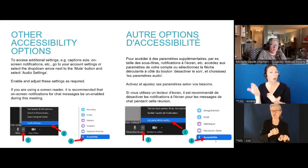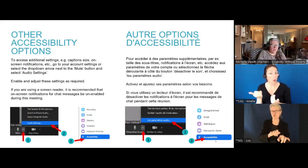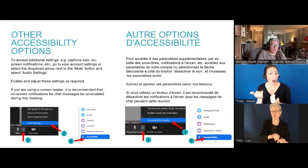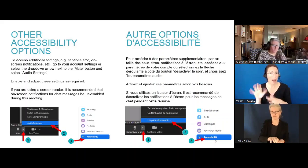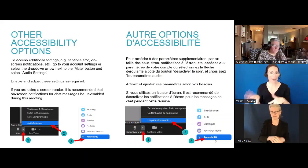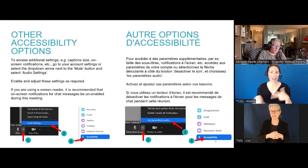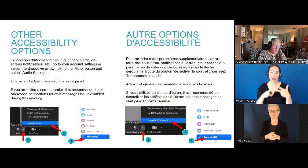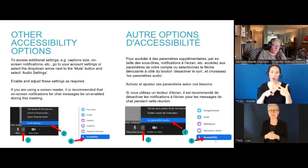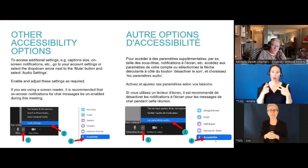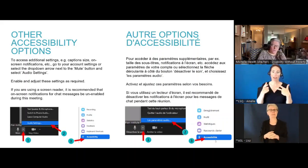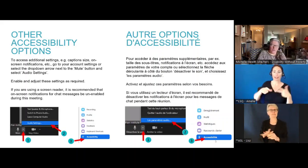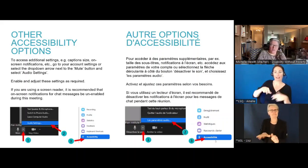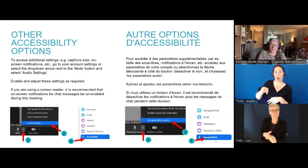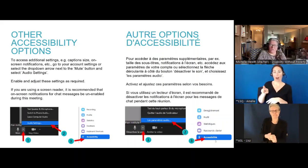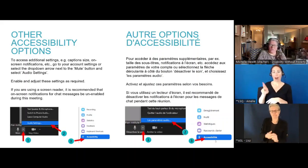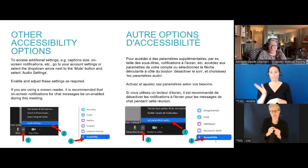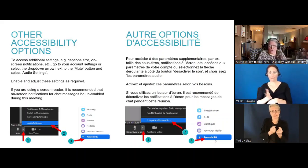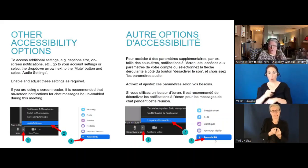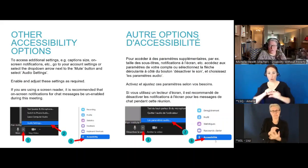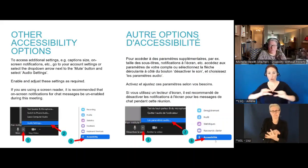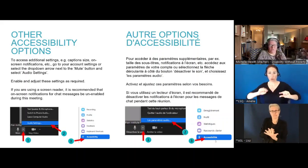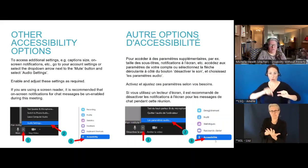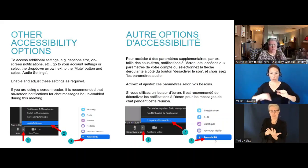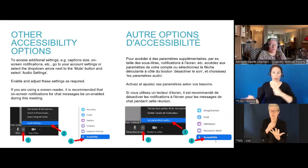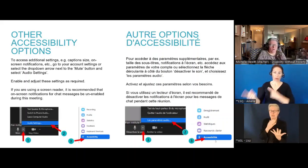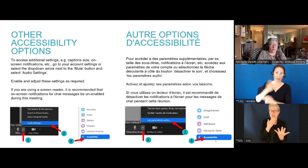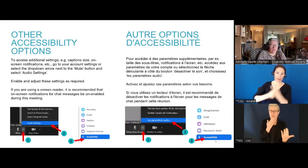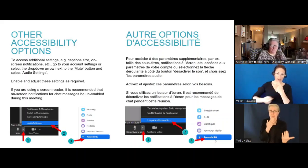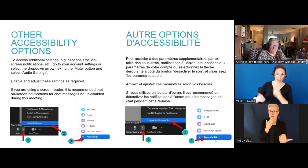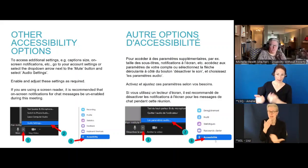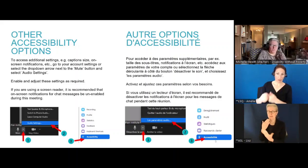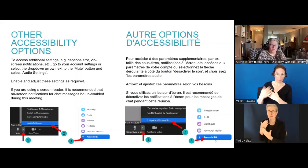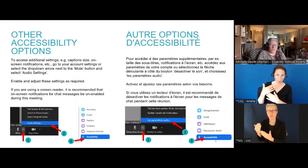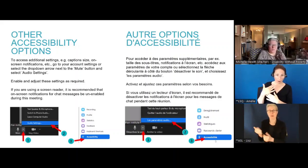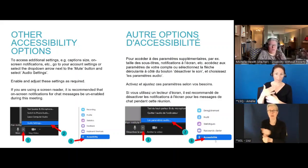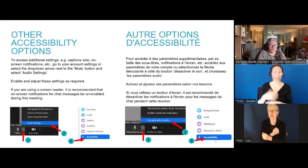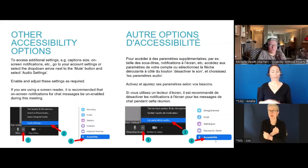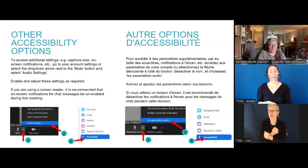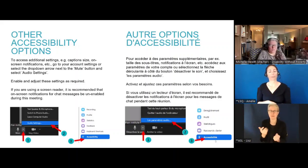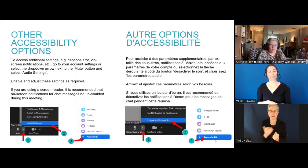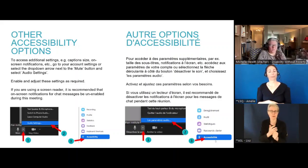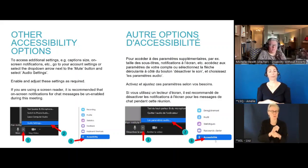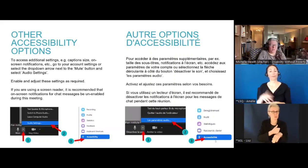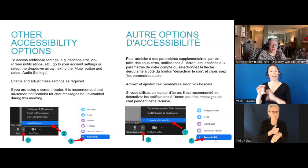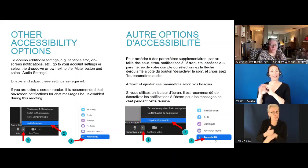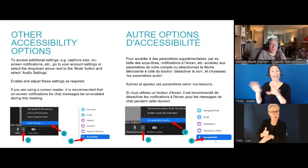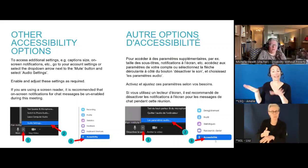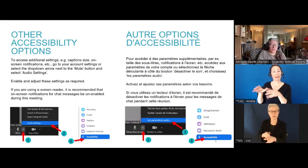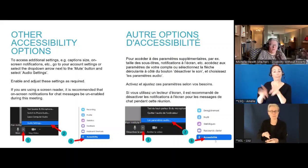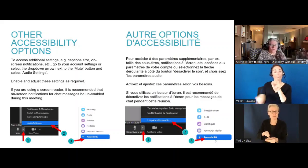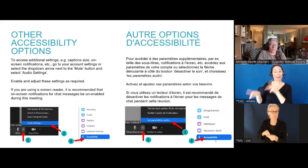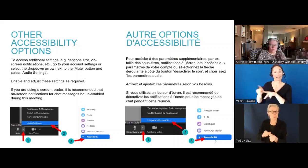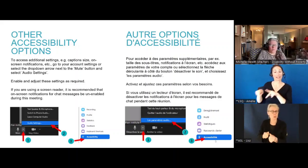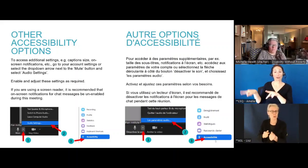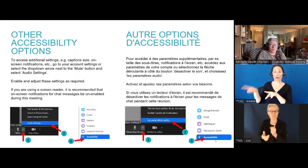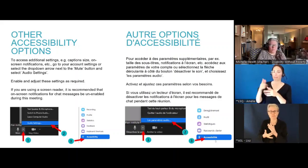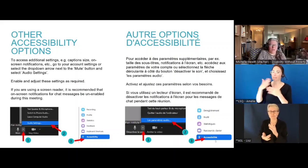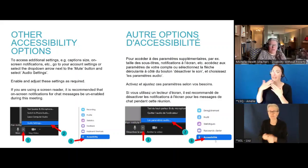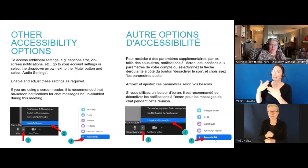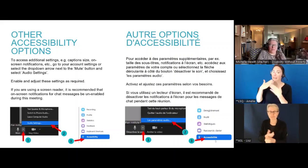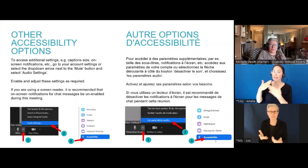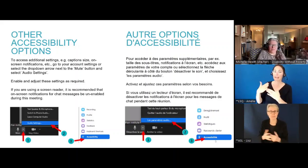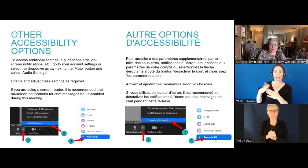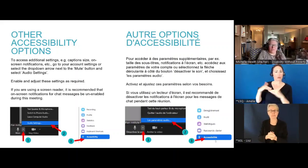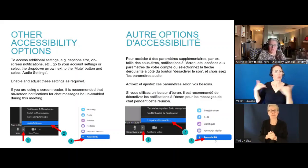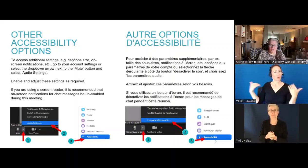who I want to thank so gratefully for everything they do in every of these webinars, from the people